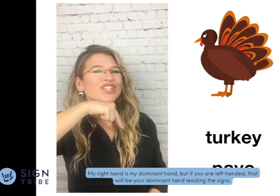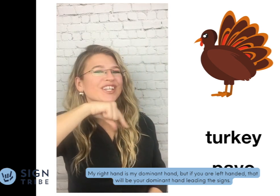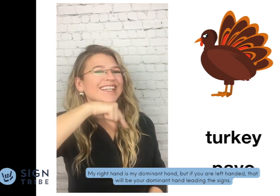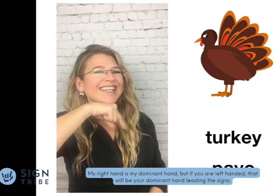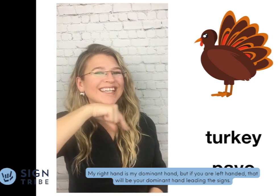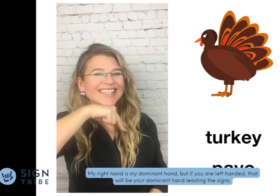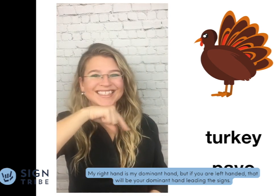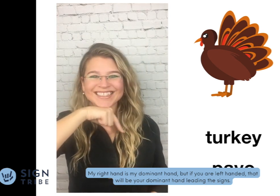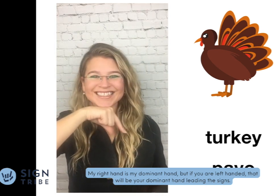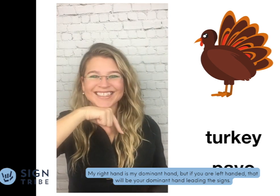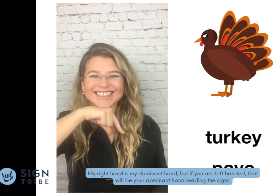Turkey.